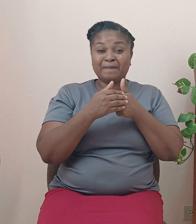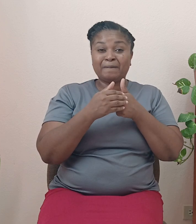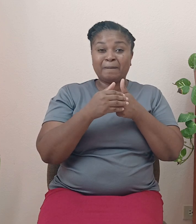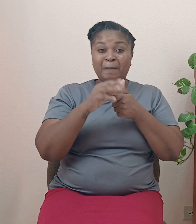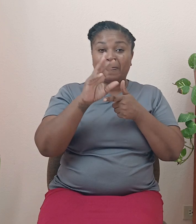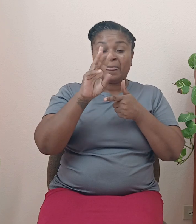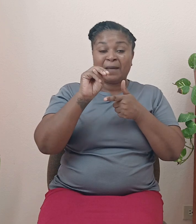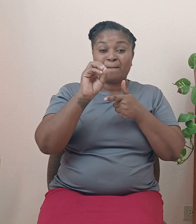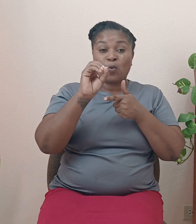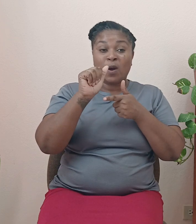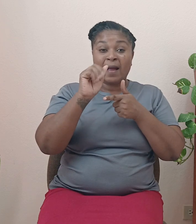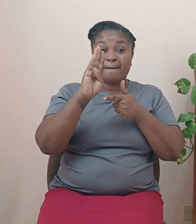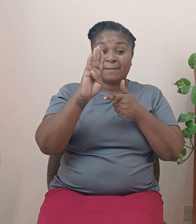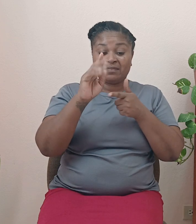Moab.